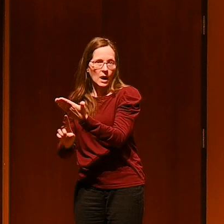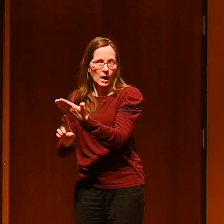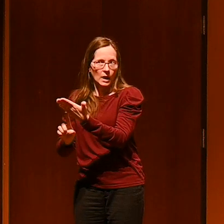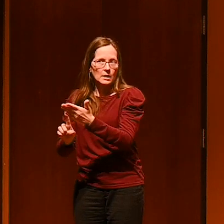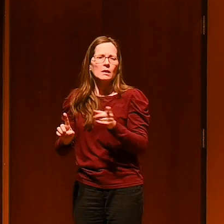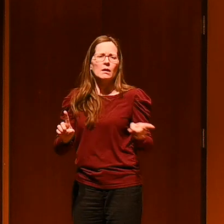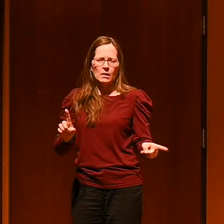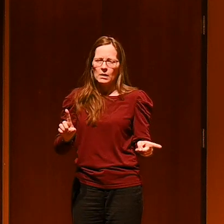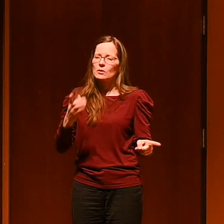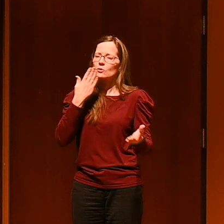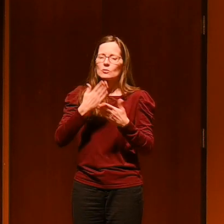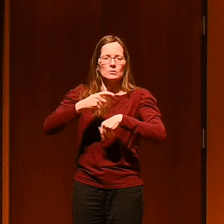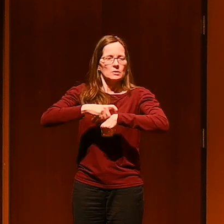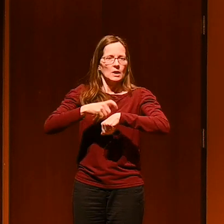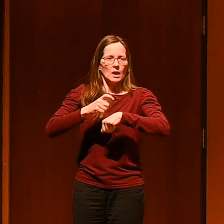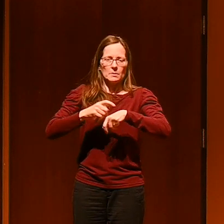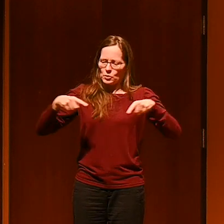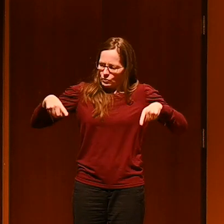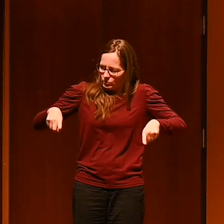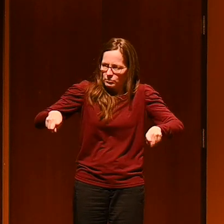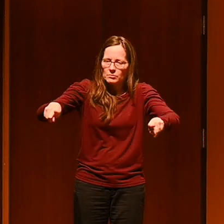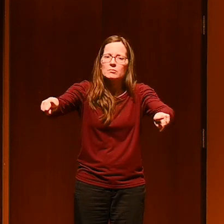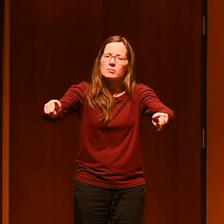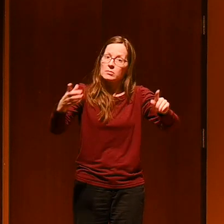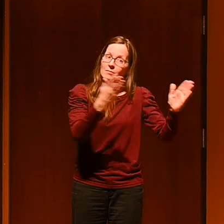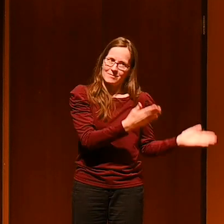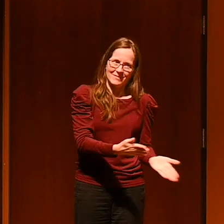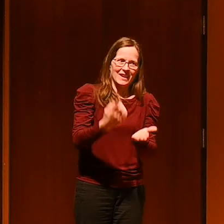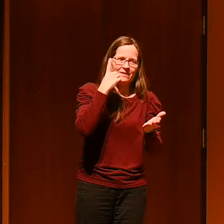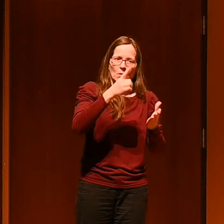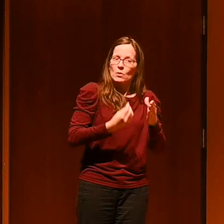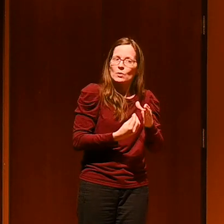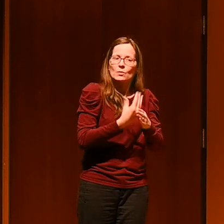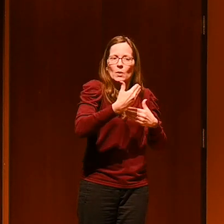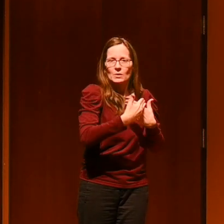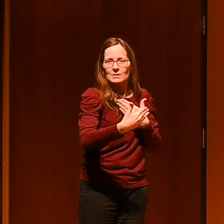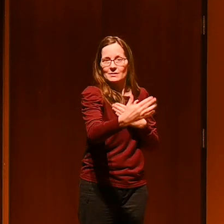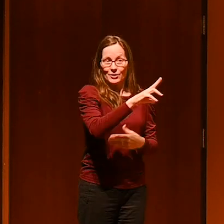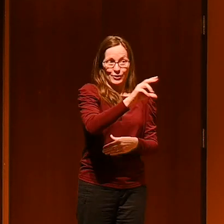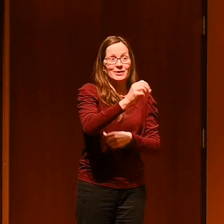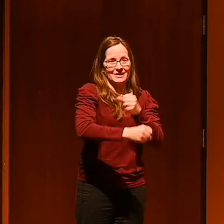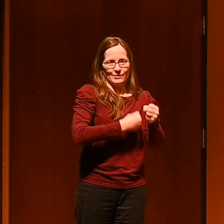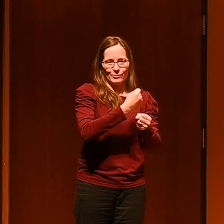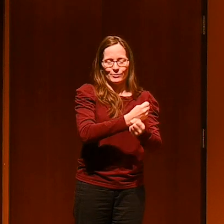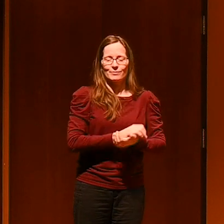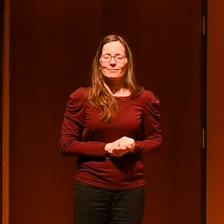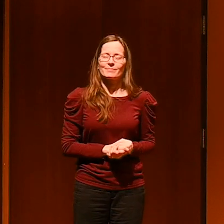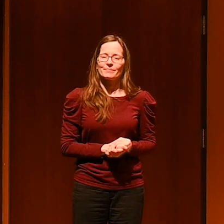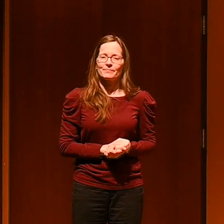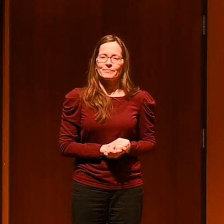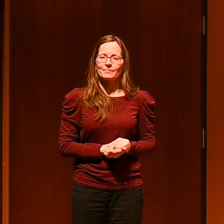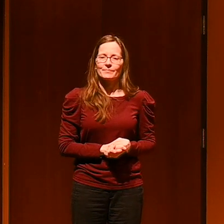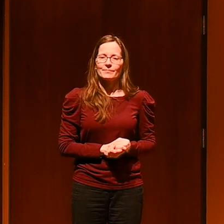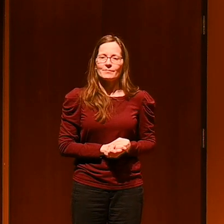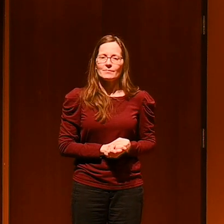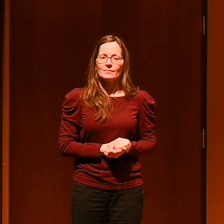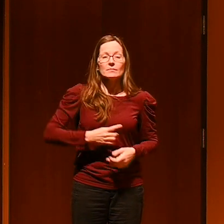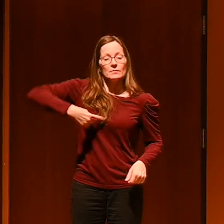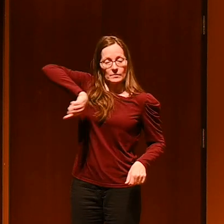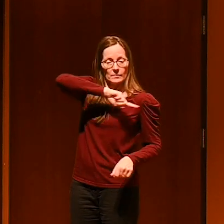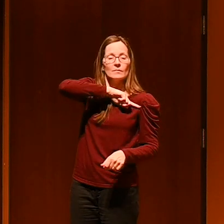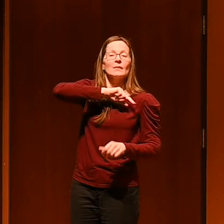complement the county's plan for growth over the next 30 years. As the agency responsible for